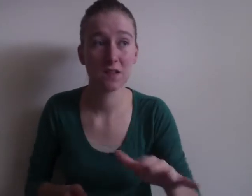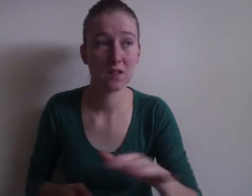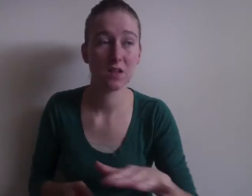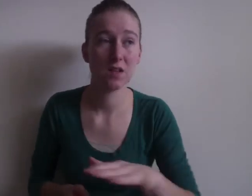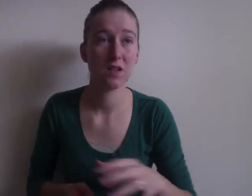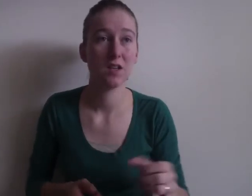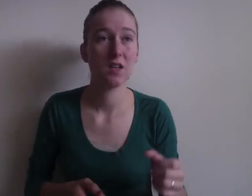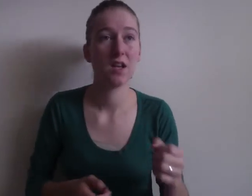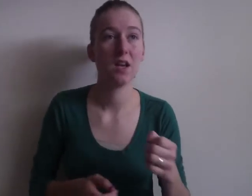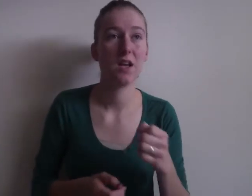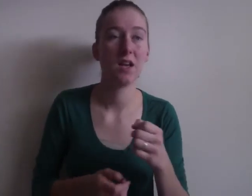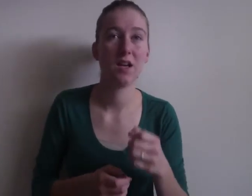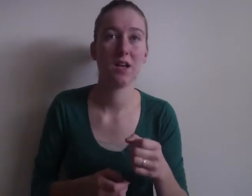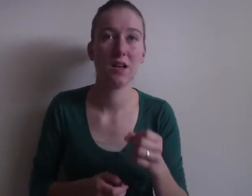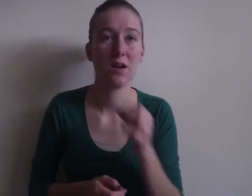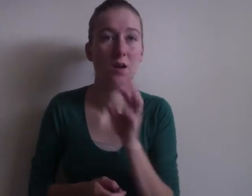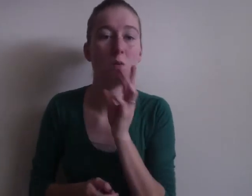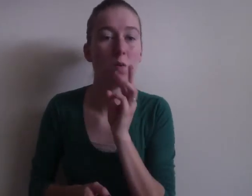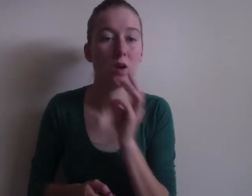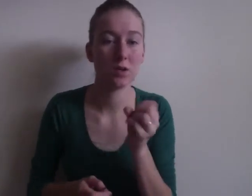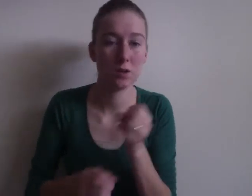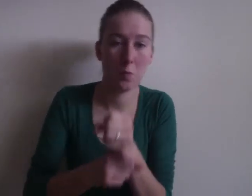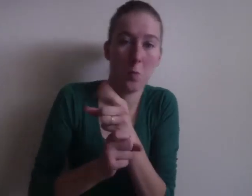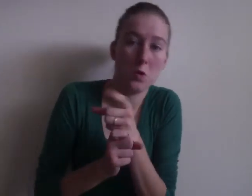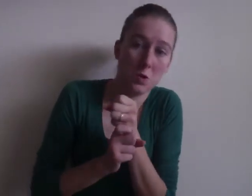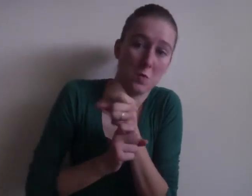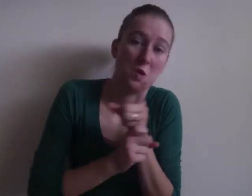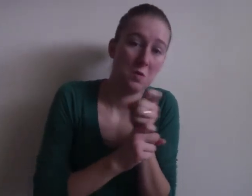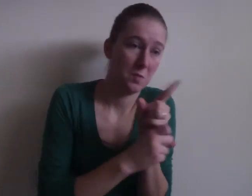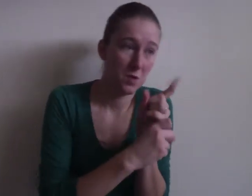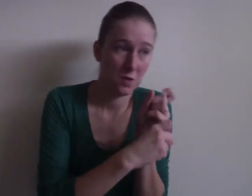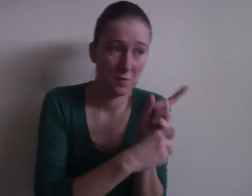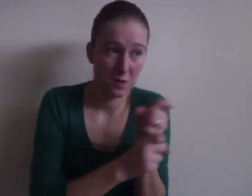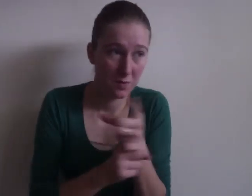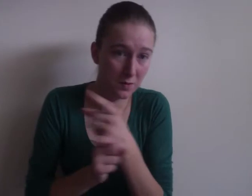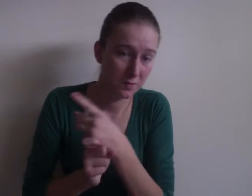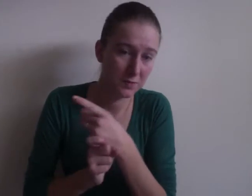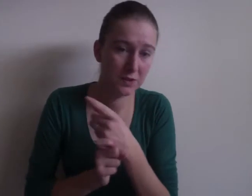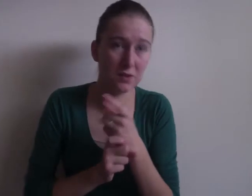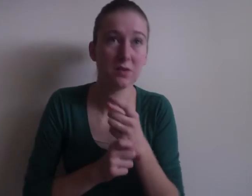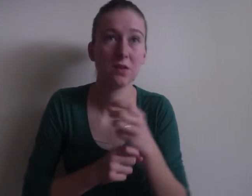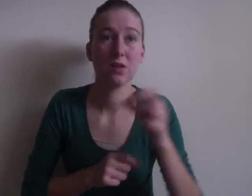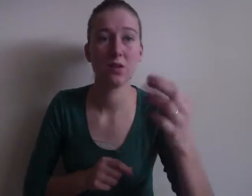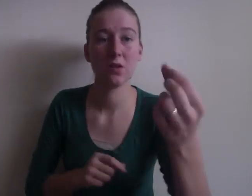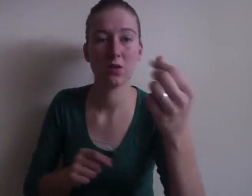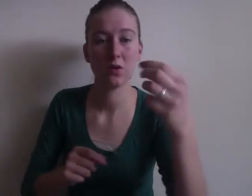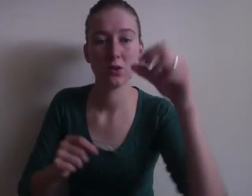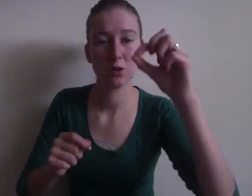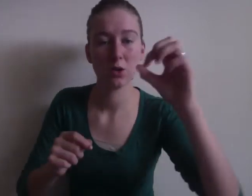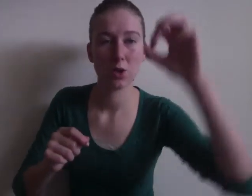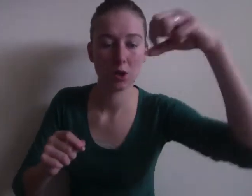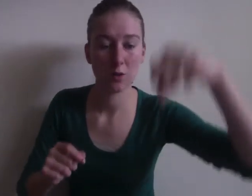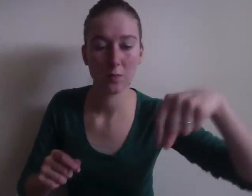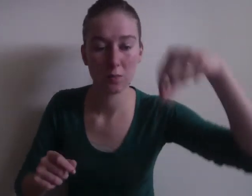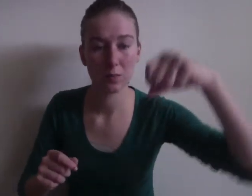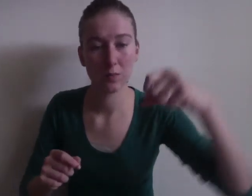that. How many of you really take time to look inside the center of a flower to notice all the little tiny details and all the shapes and